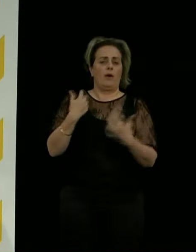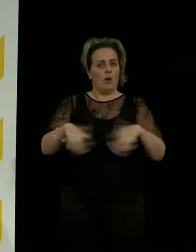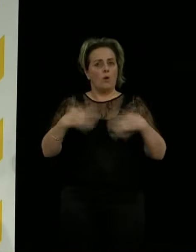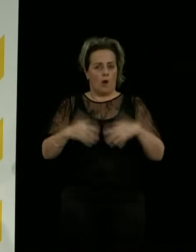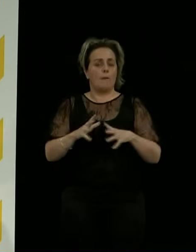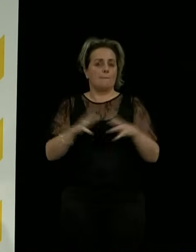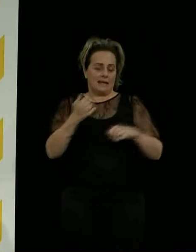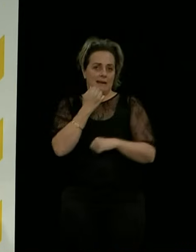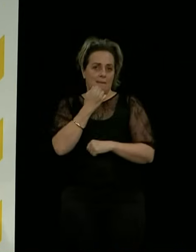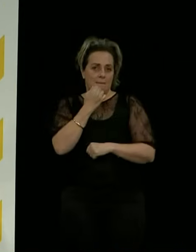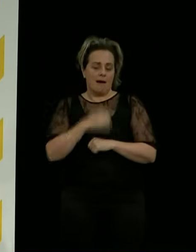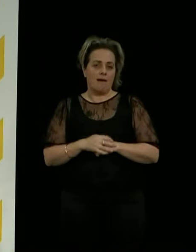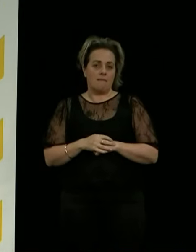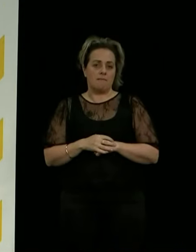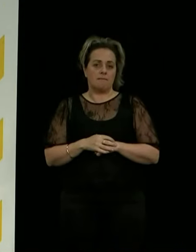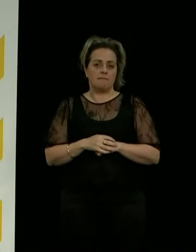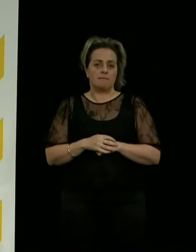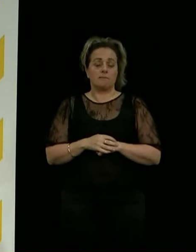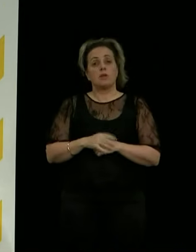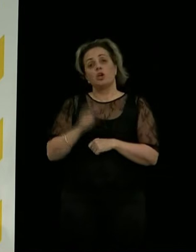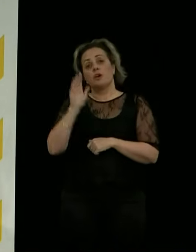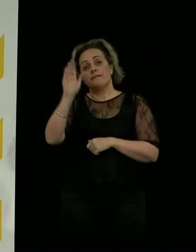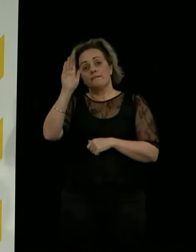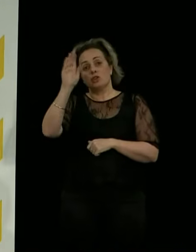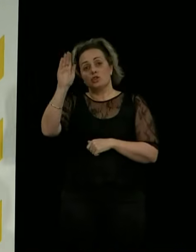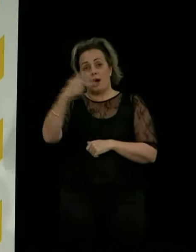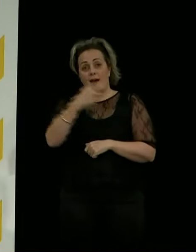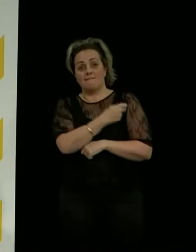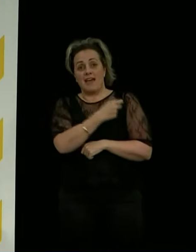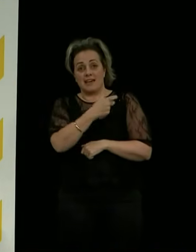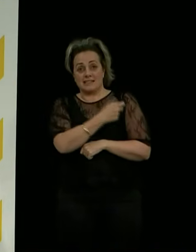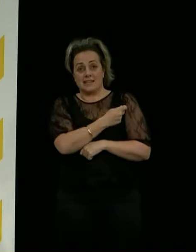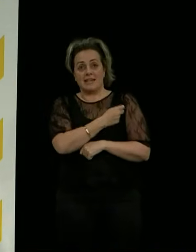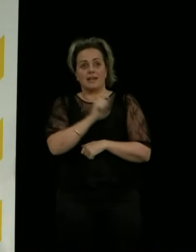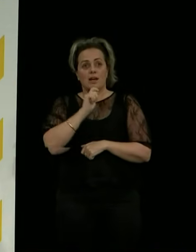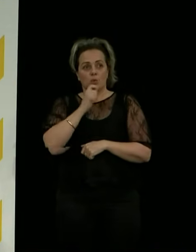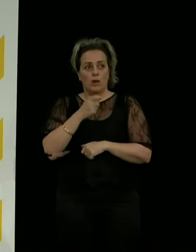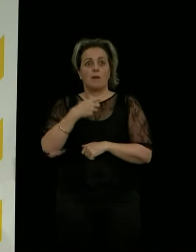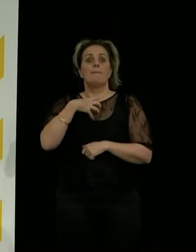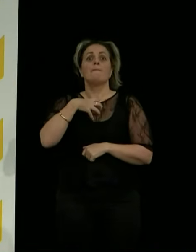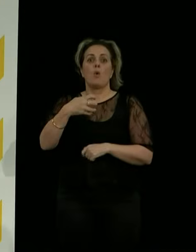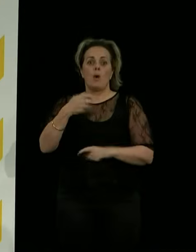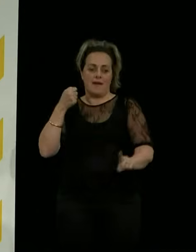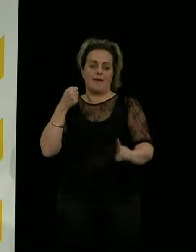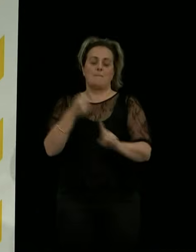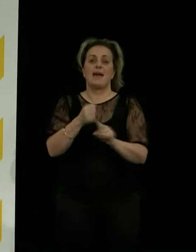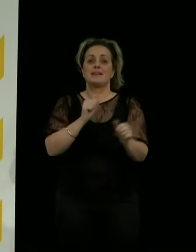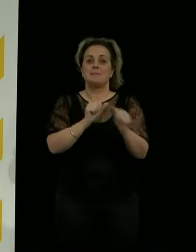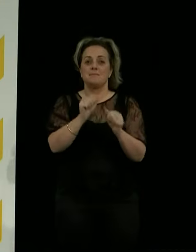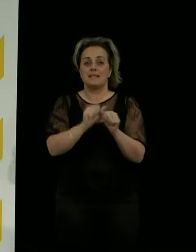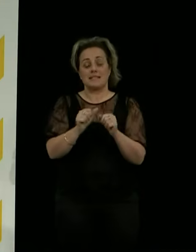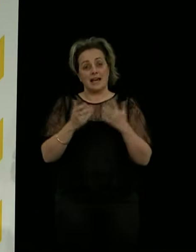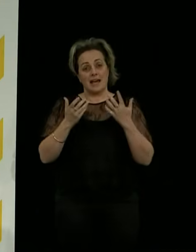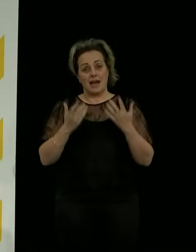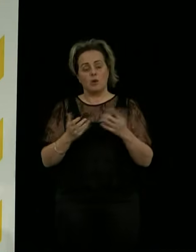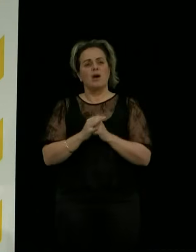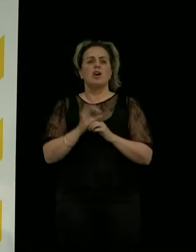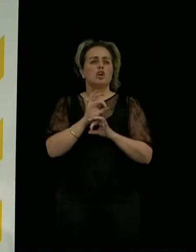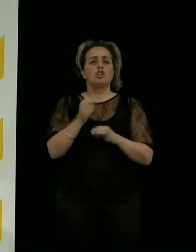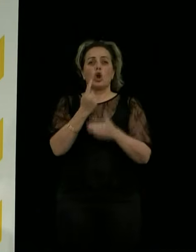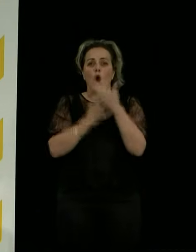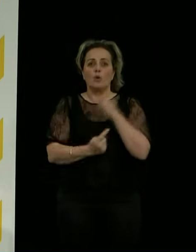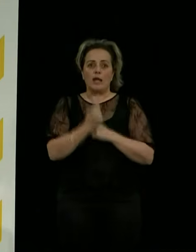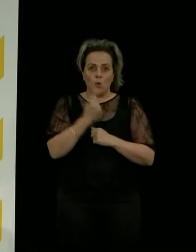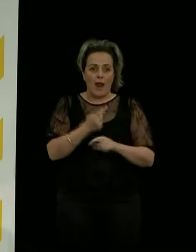incredible number. In the future, vaccines will be able to make an even bigger difference. They won't be the only tool